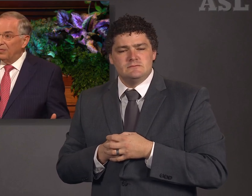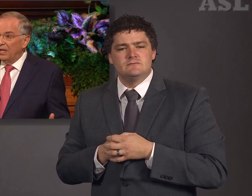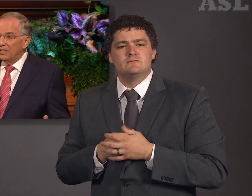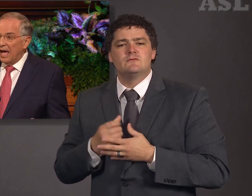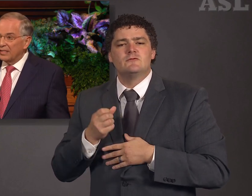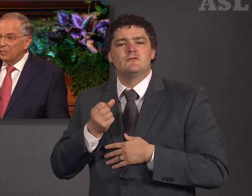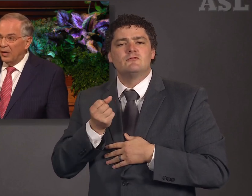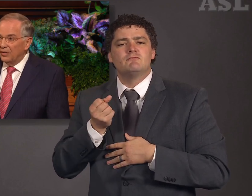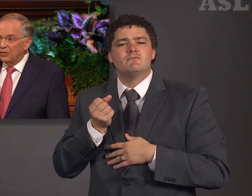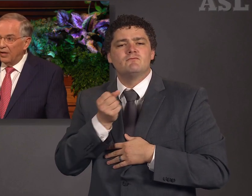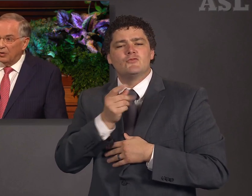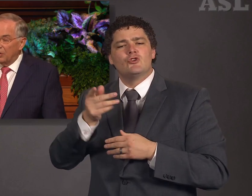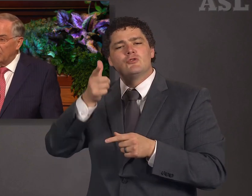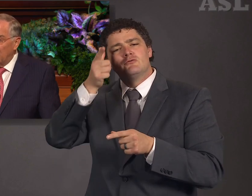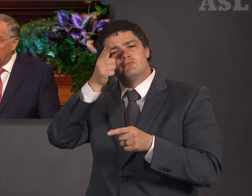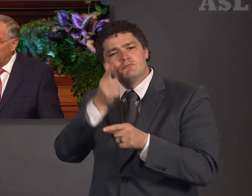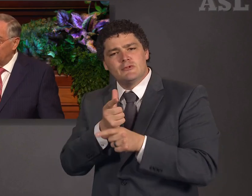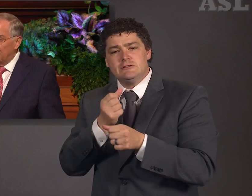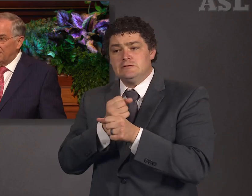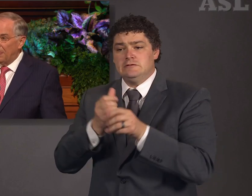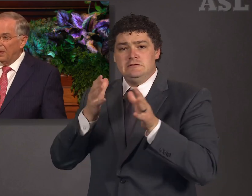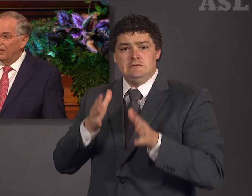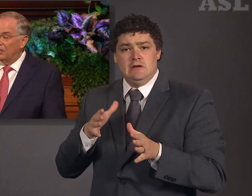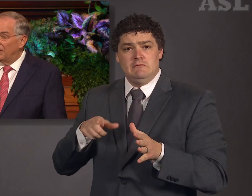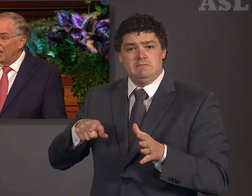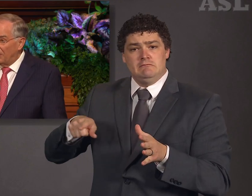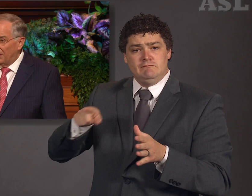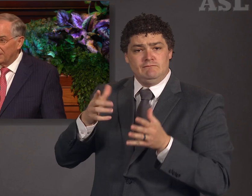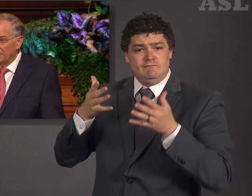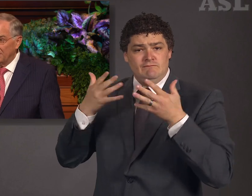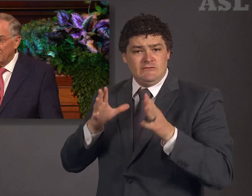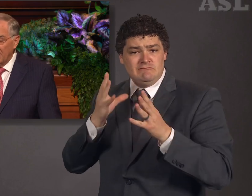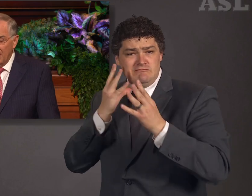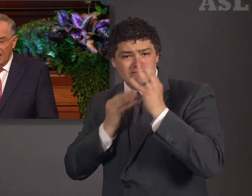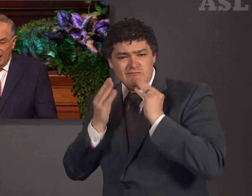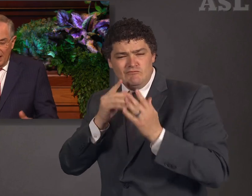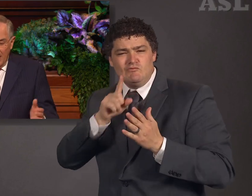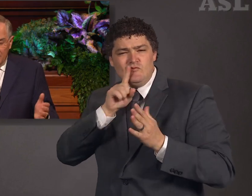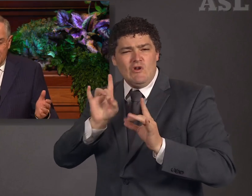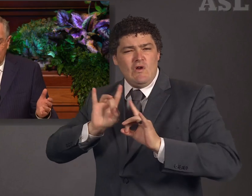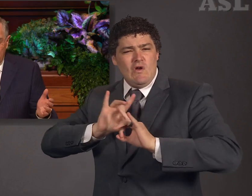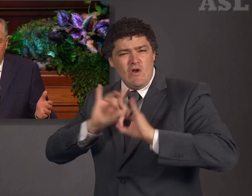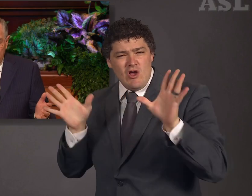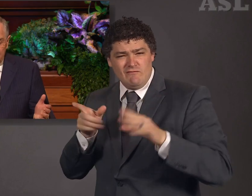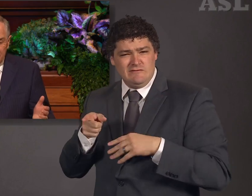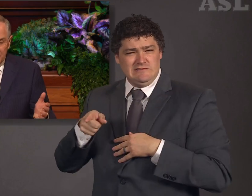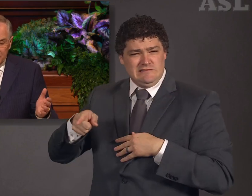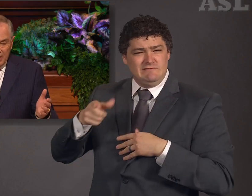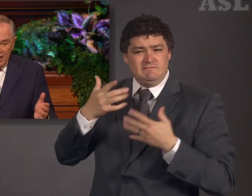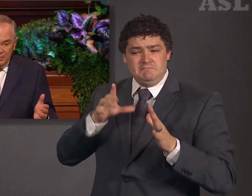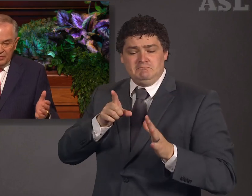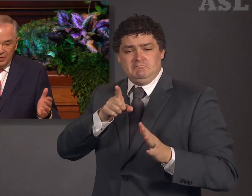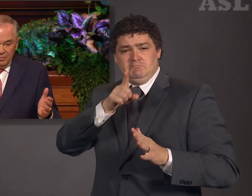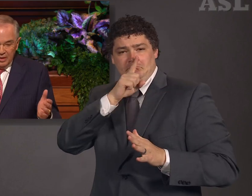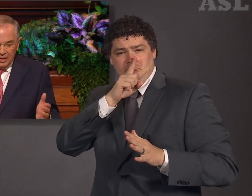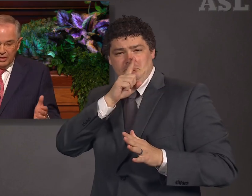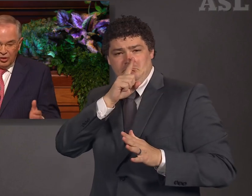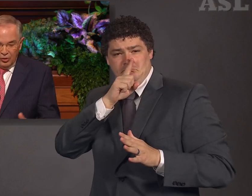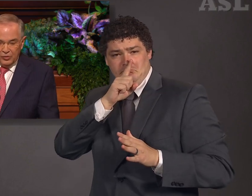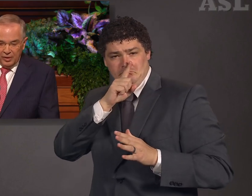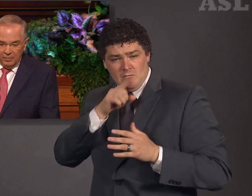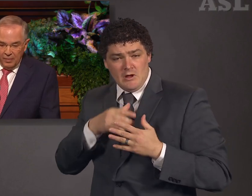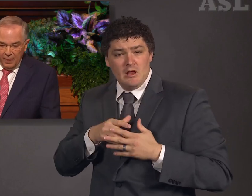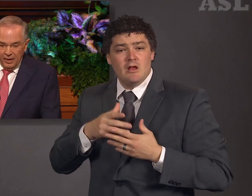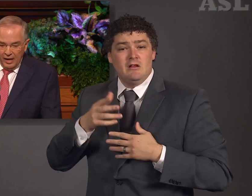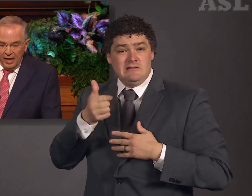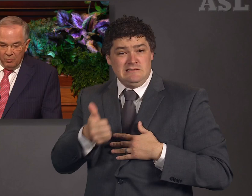Some of the attacks upon the Savior were so malicious that he said nothing, and the chief priests and scribes vehemently